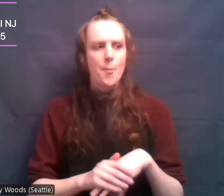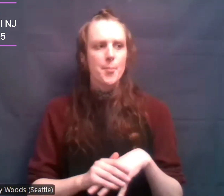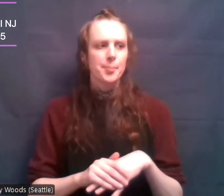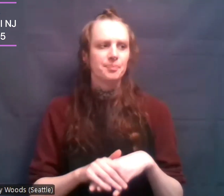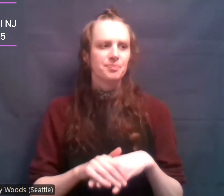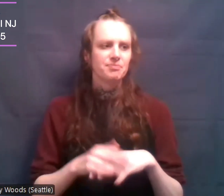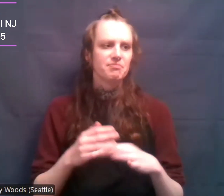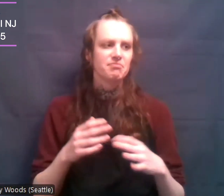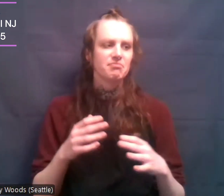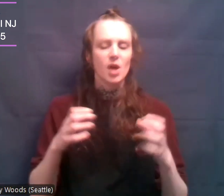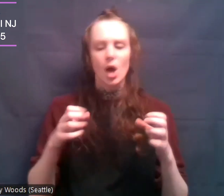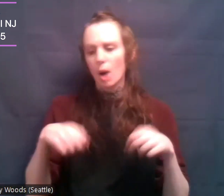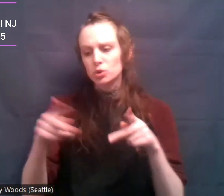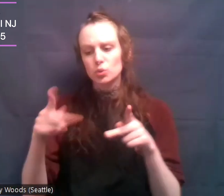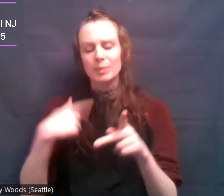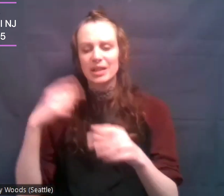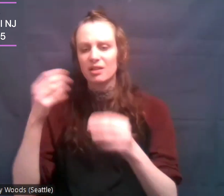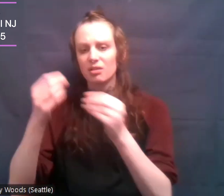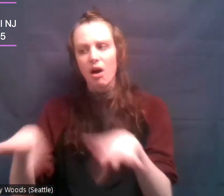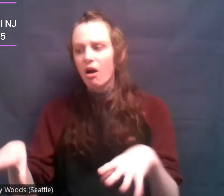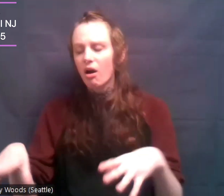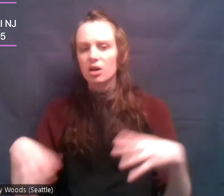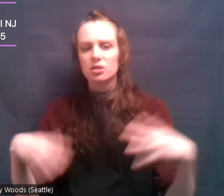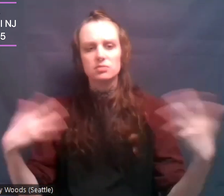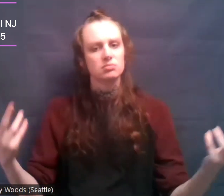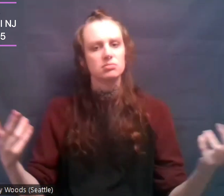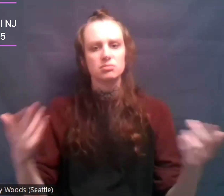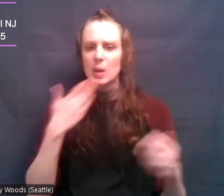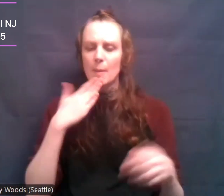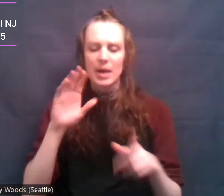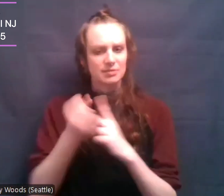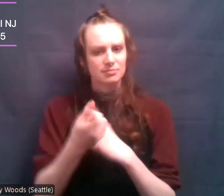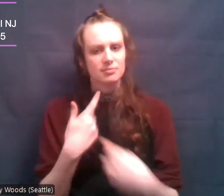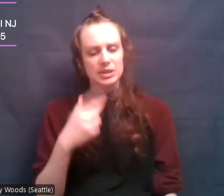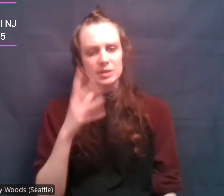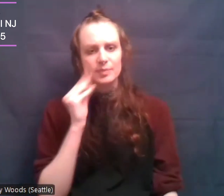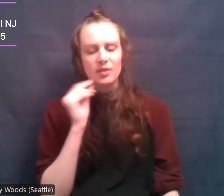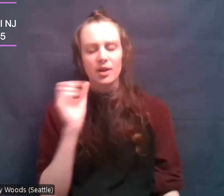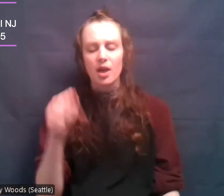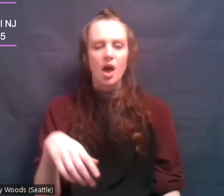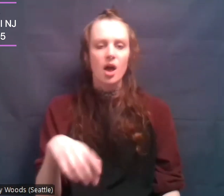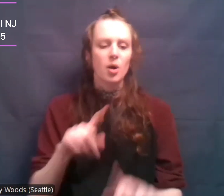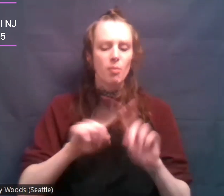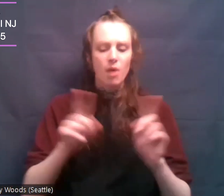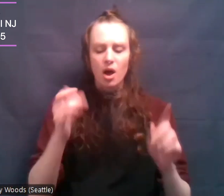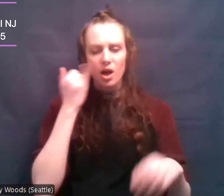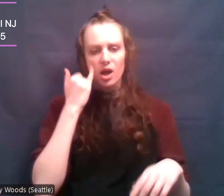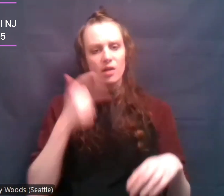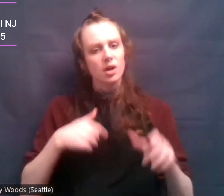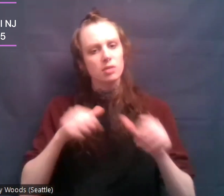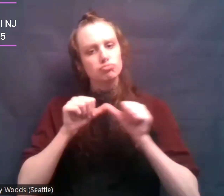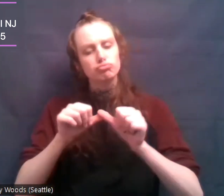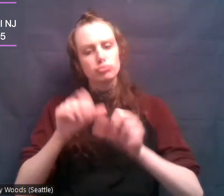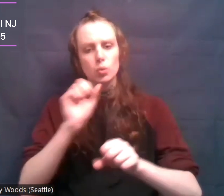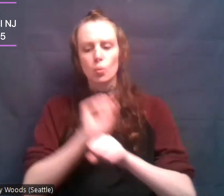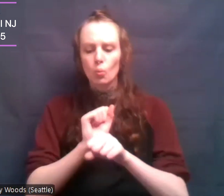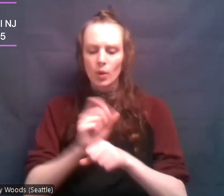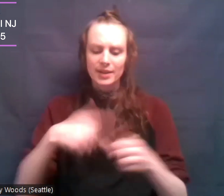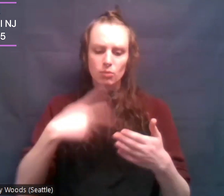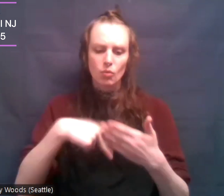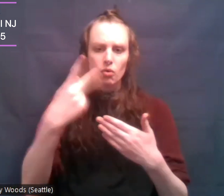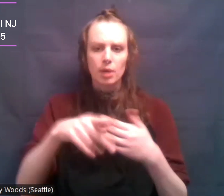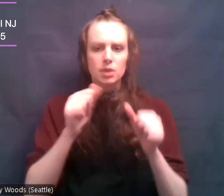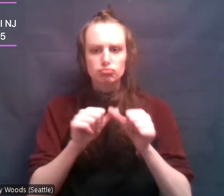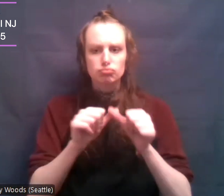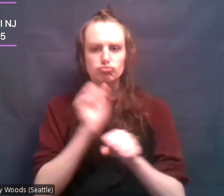know opportunities but like as long as I just work this program and just continue to work a day at a time, like